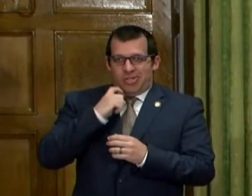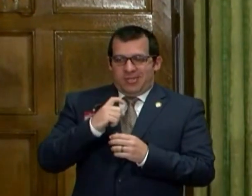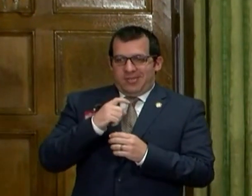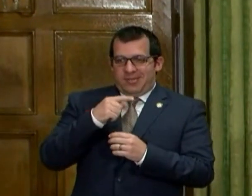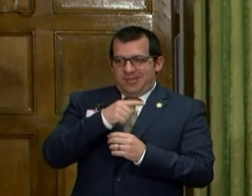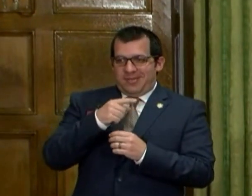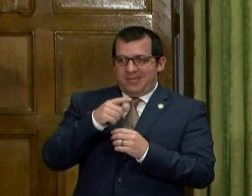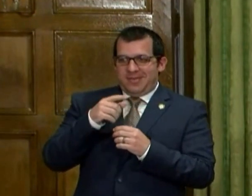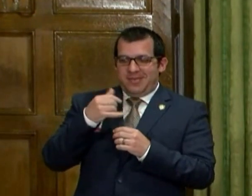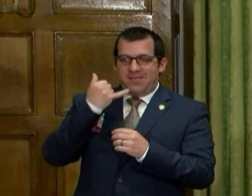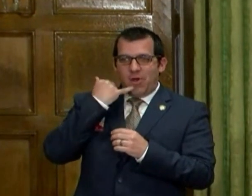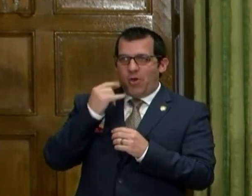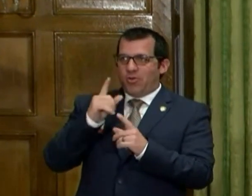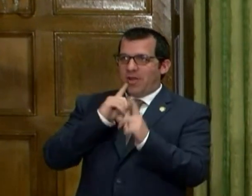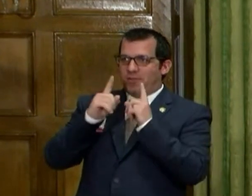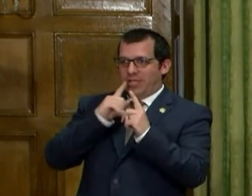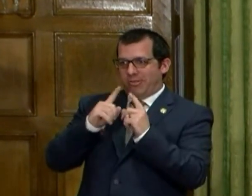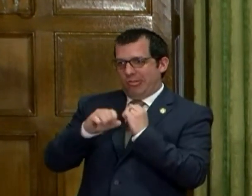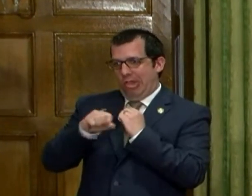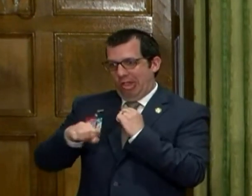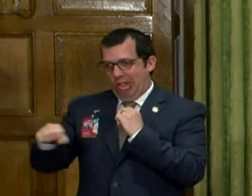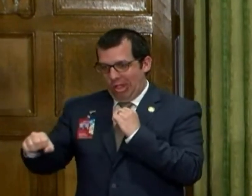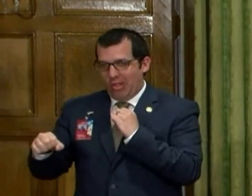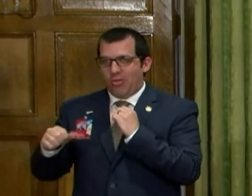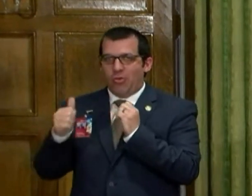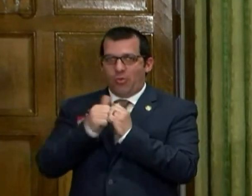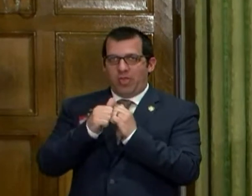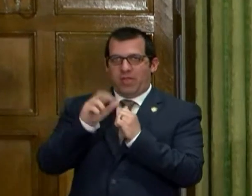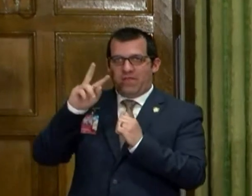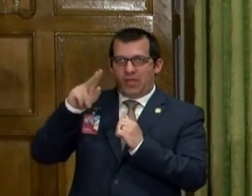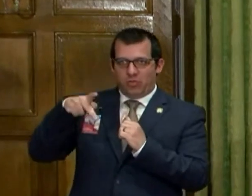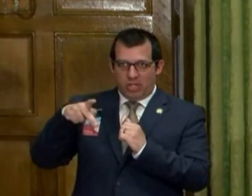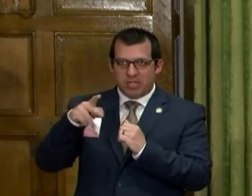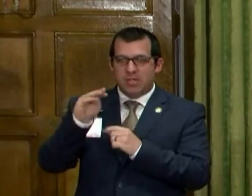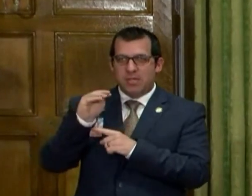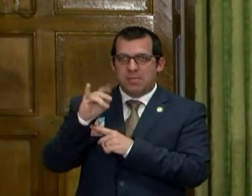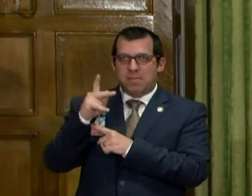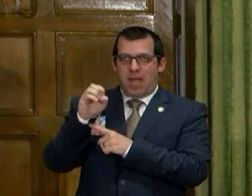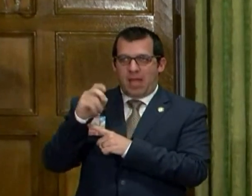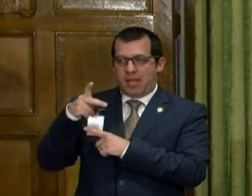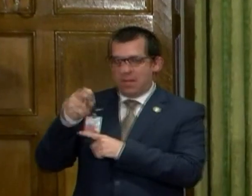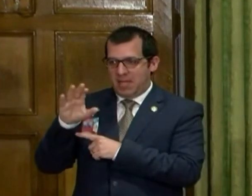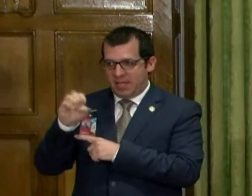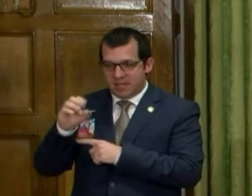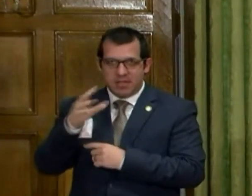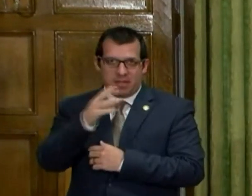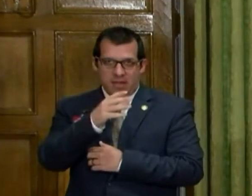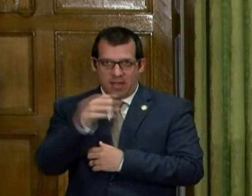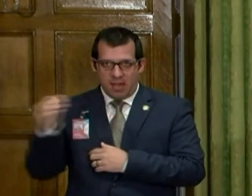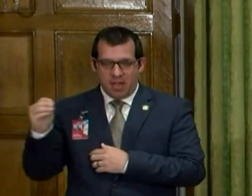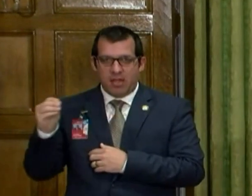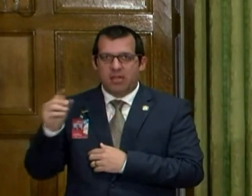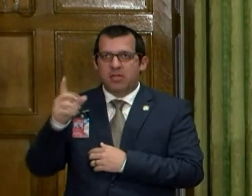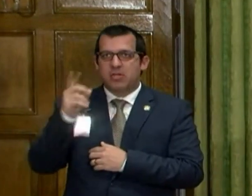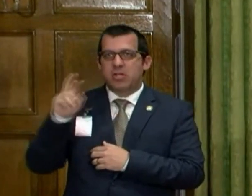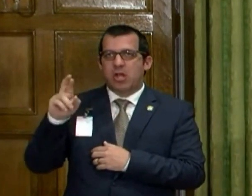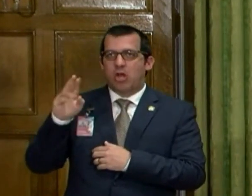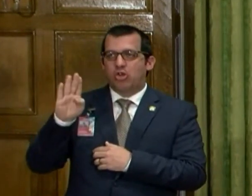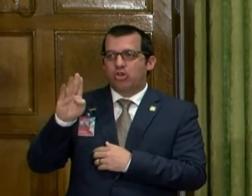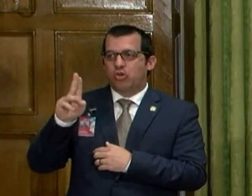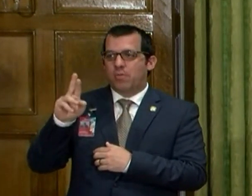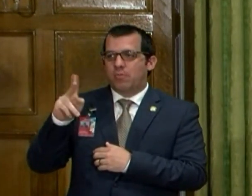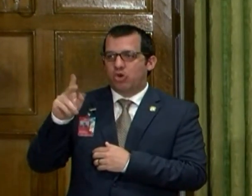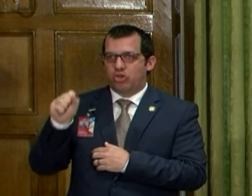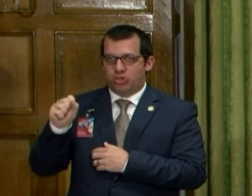longer than expected telephone conversation with Vice President Mike Pence, along with Dr.